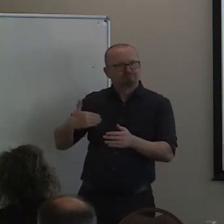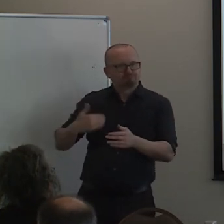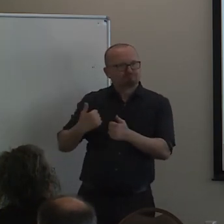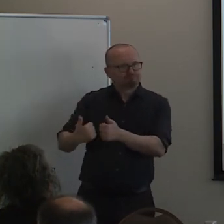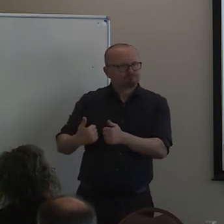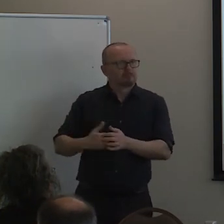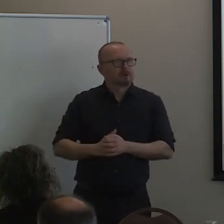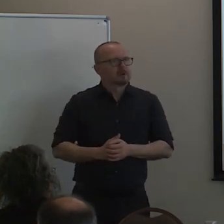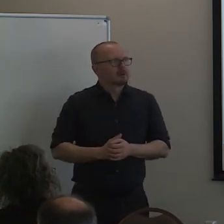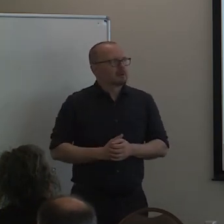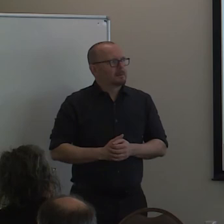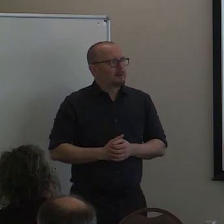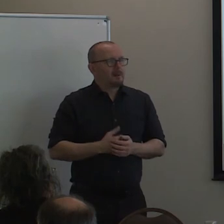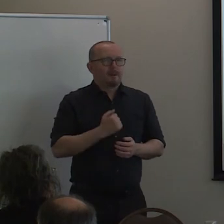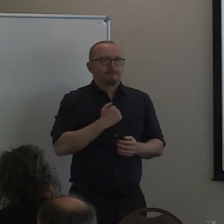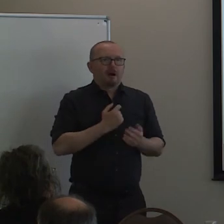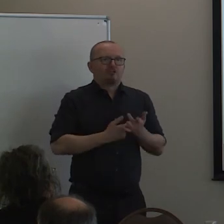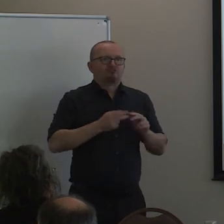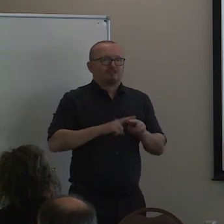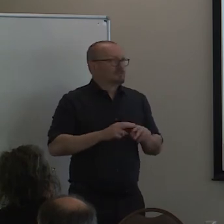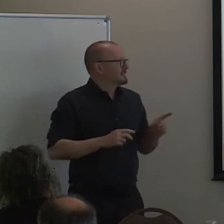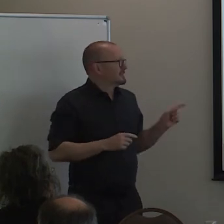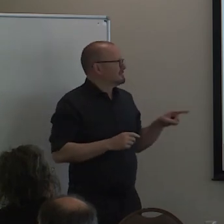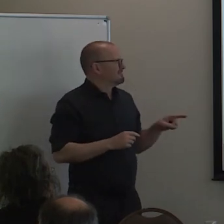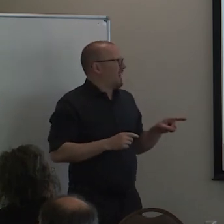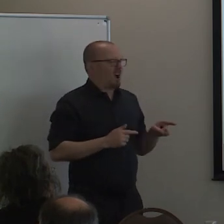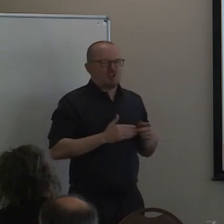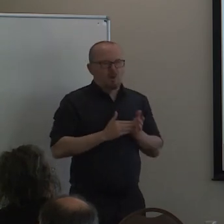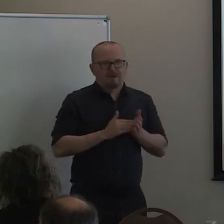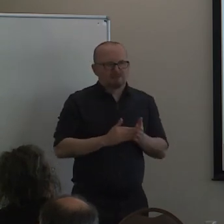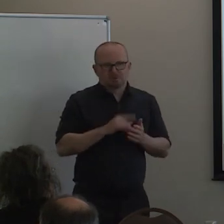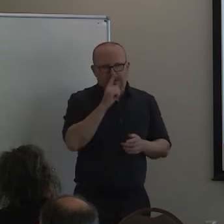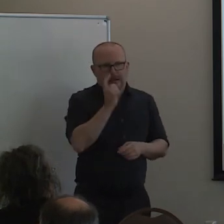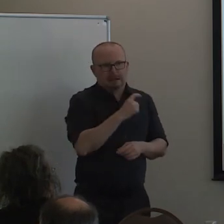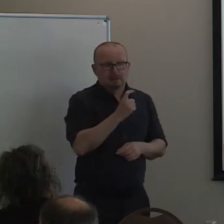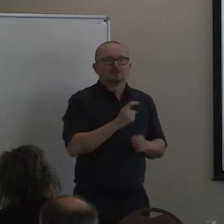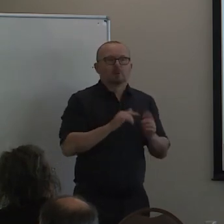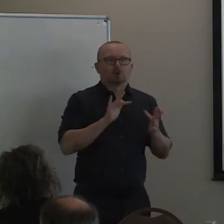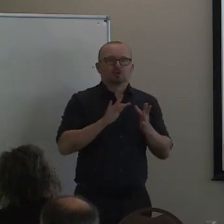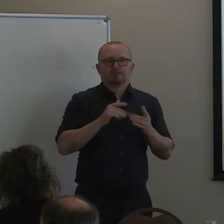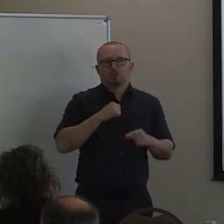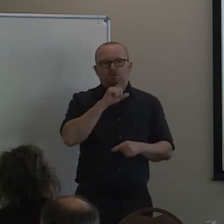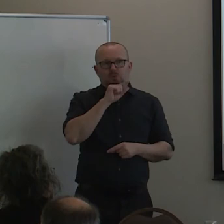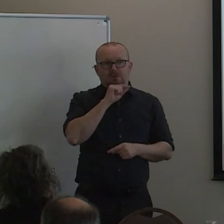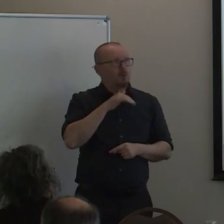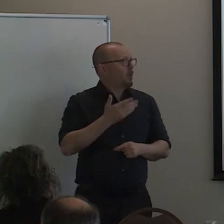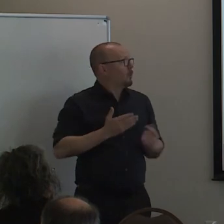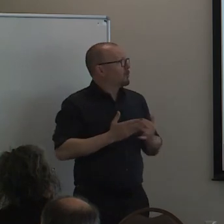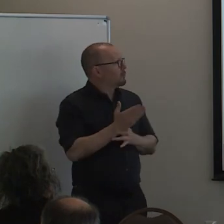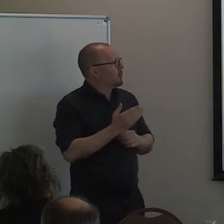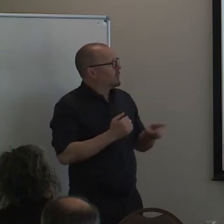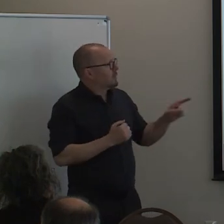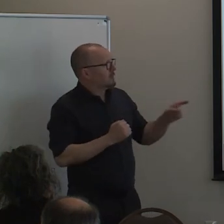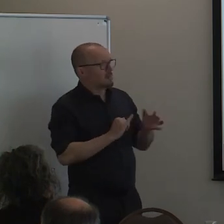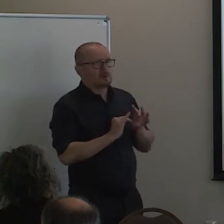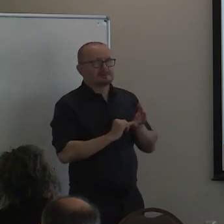presentation. My references are really unhelpful links that you can't click from there, so you can contact me on Twitter or through the Slack that Taina set